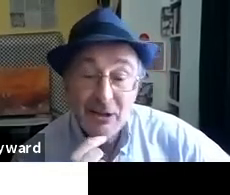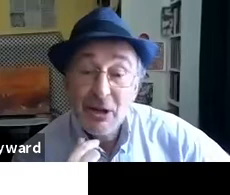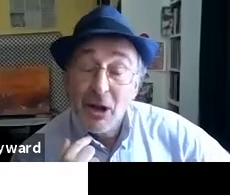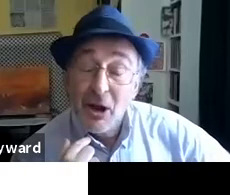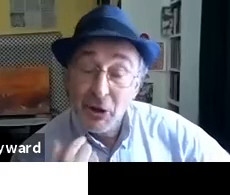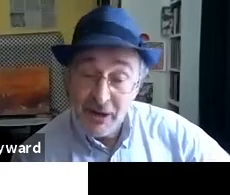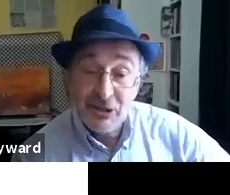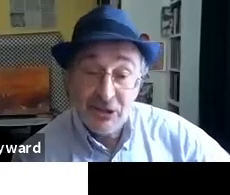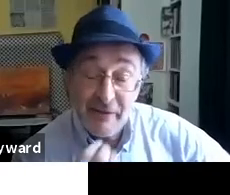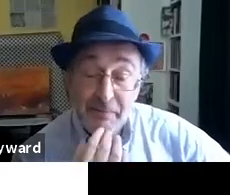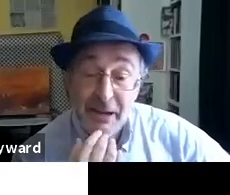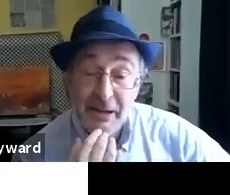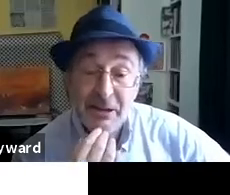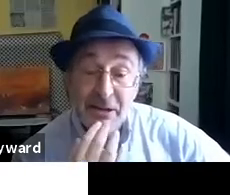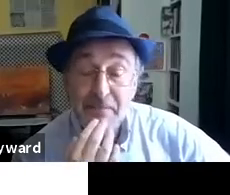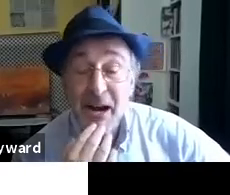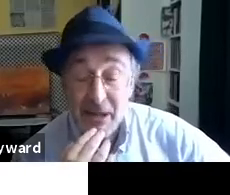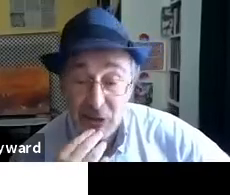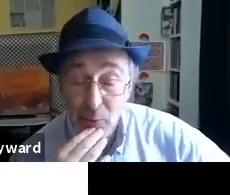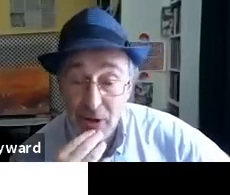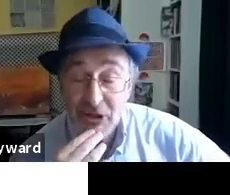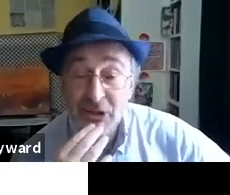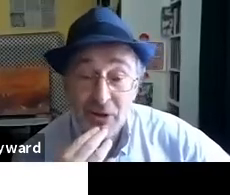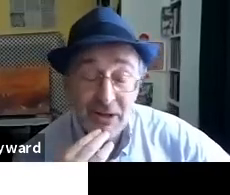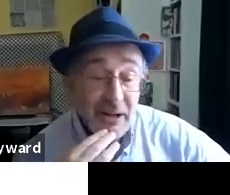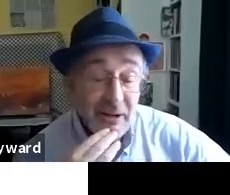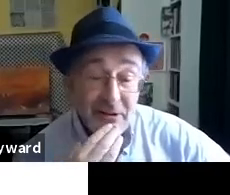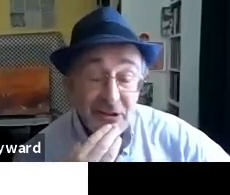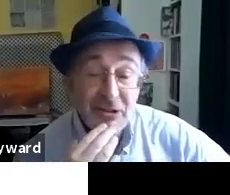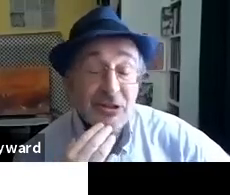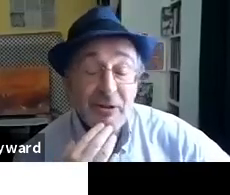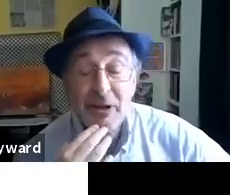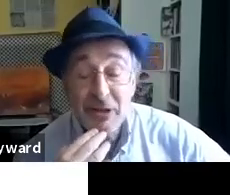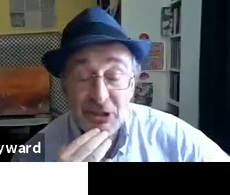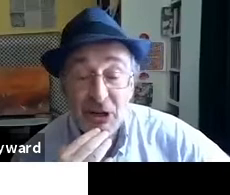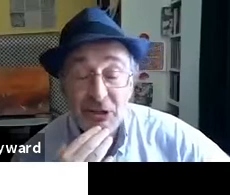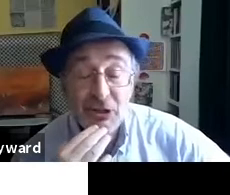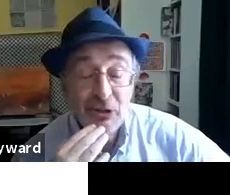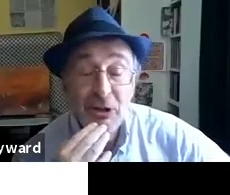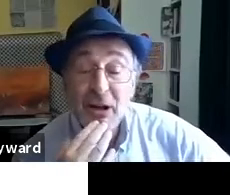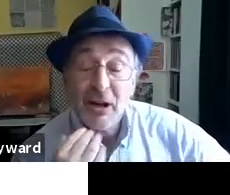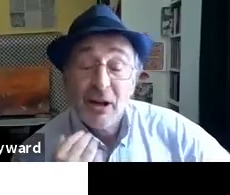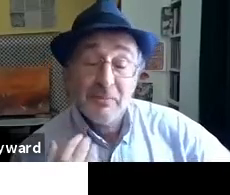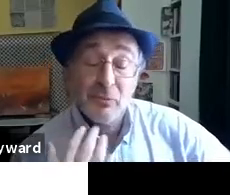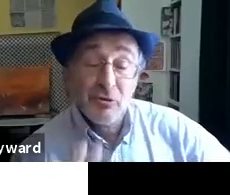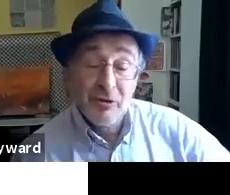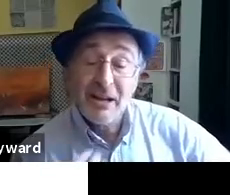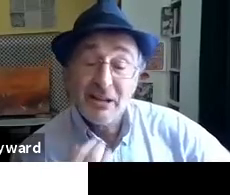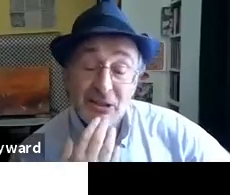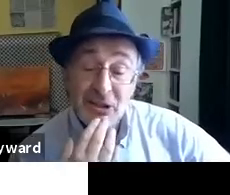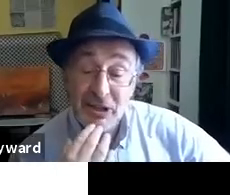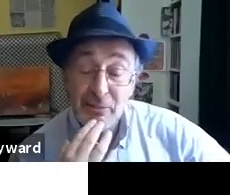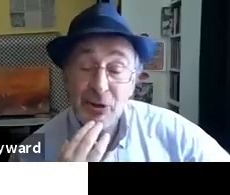And curators have a big impact on what is shown in galleries. And so if we can start to